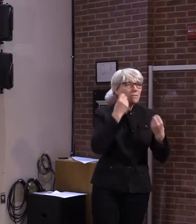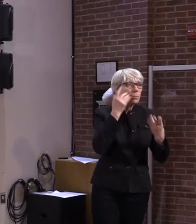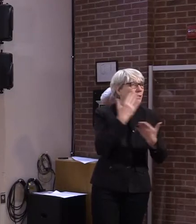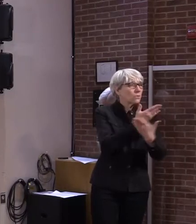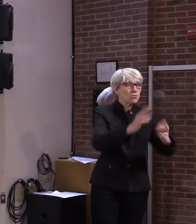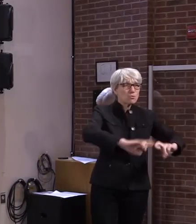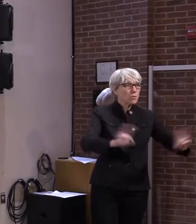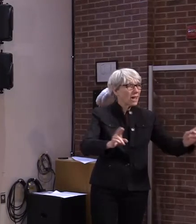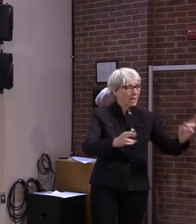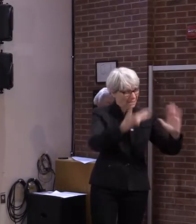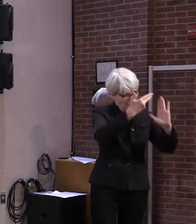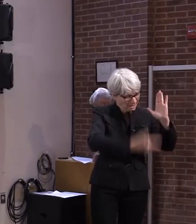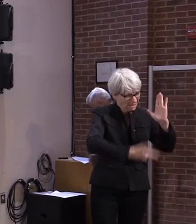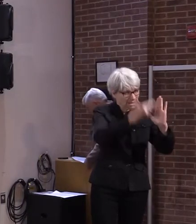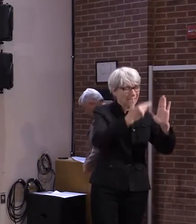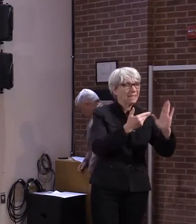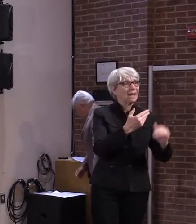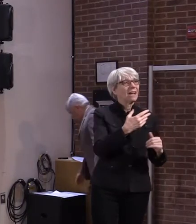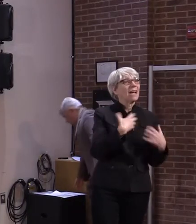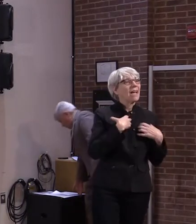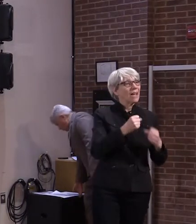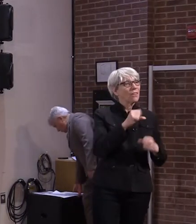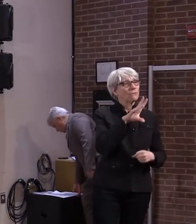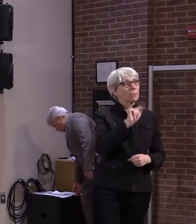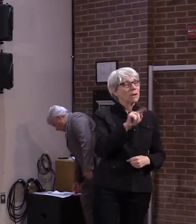do. Please go to